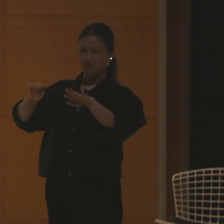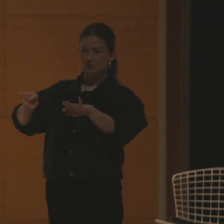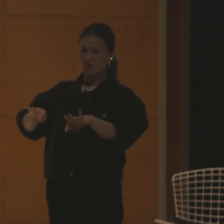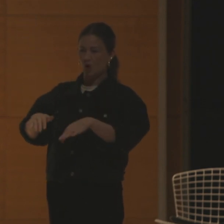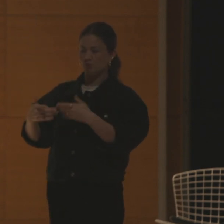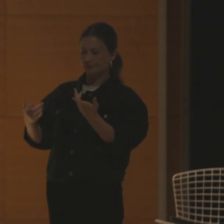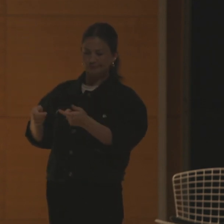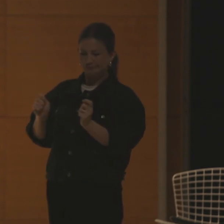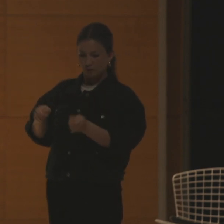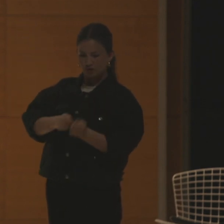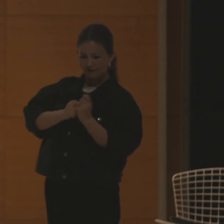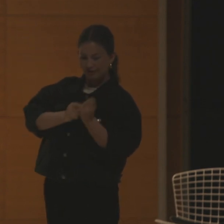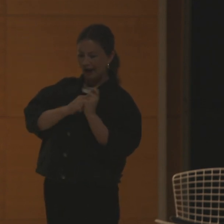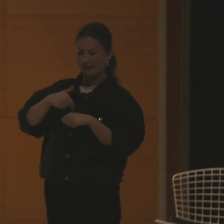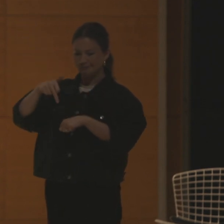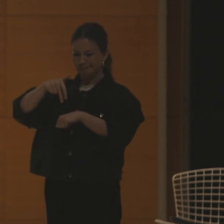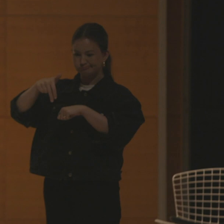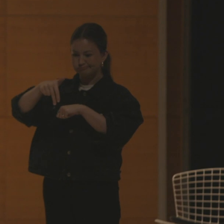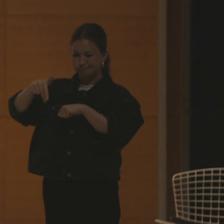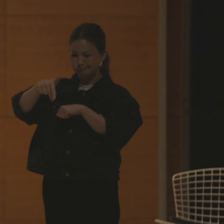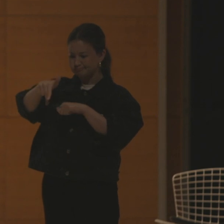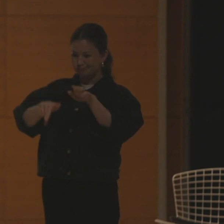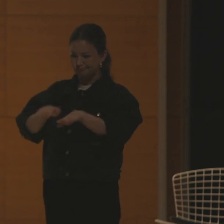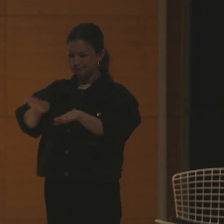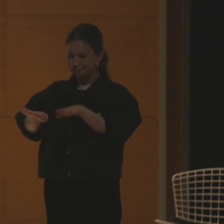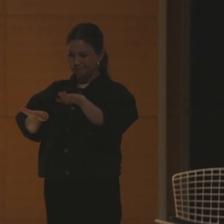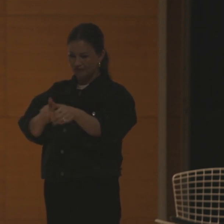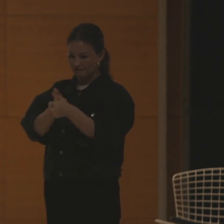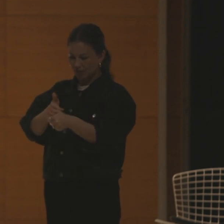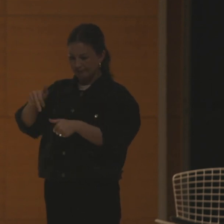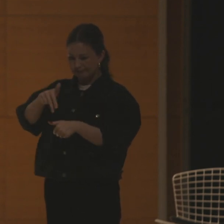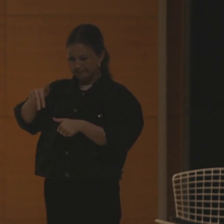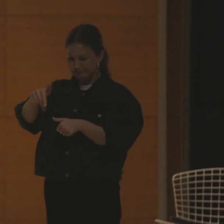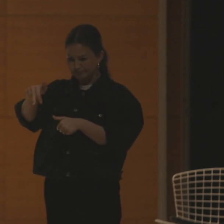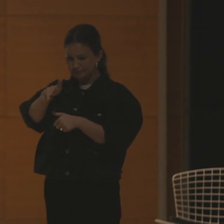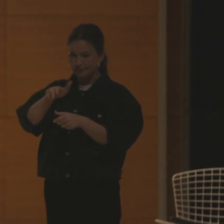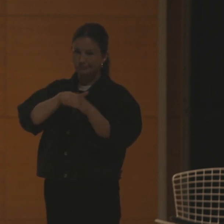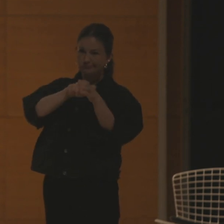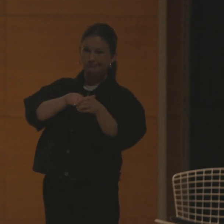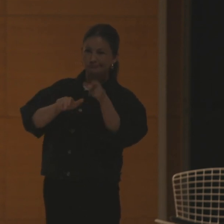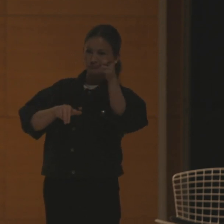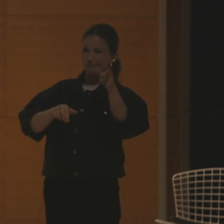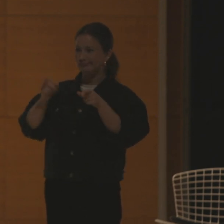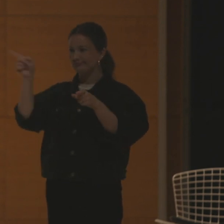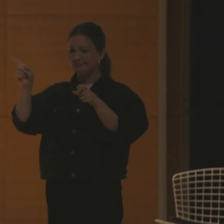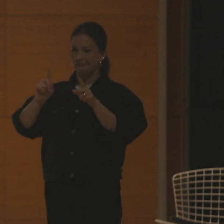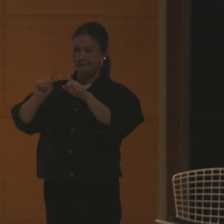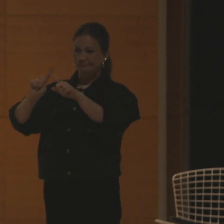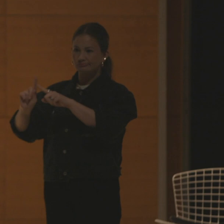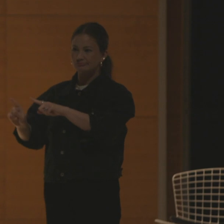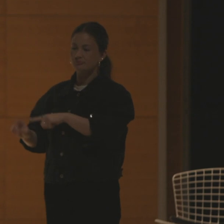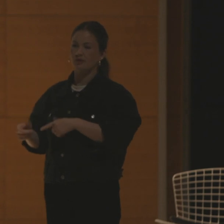November, and I walked in the boot prints everyone made who walked the walk to Overdown to get pot or catch the bus to wherever it was us Skegians had to go, which